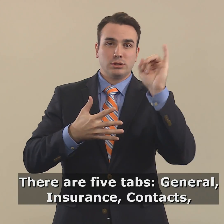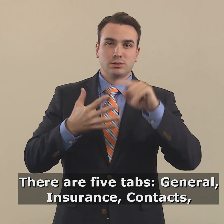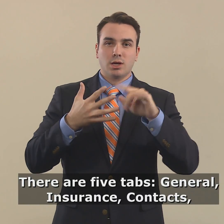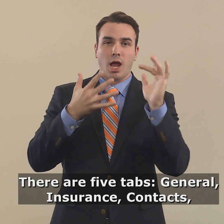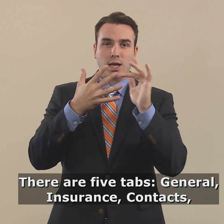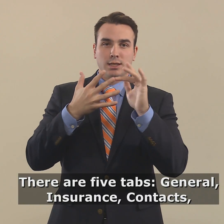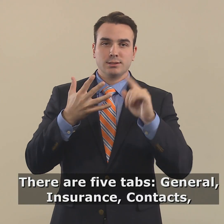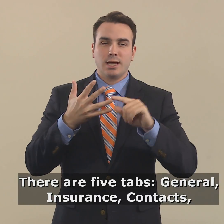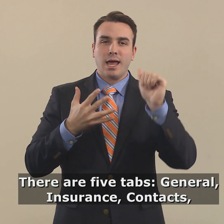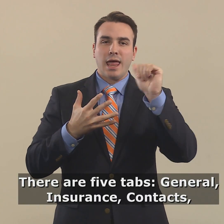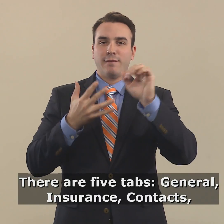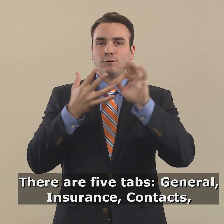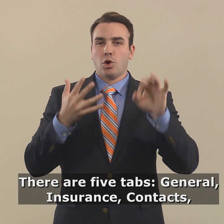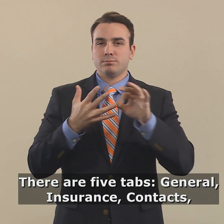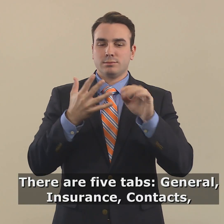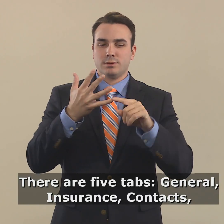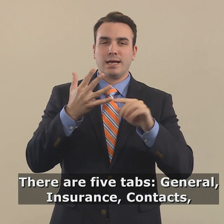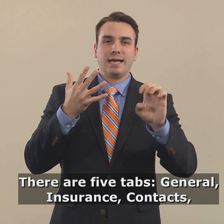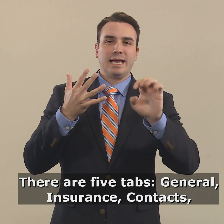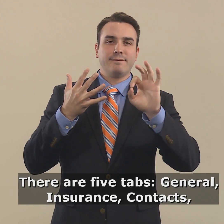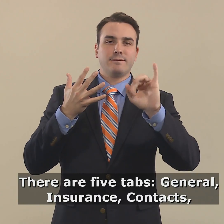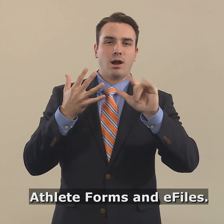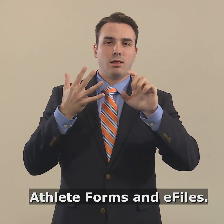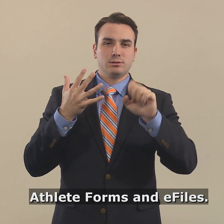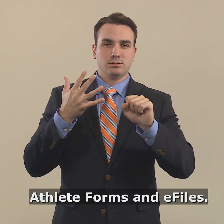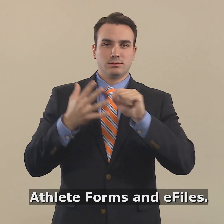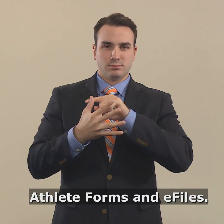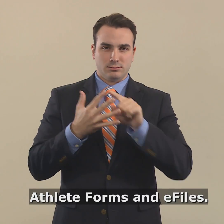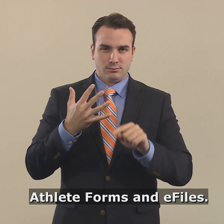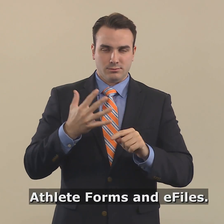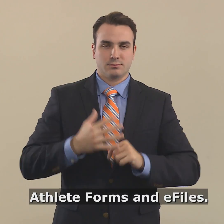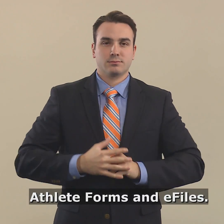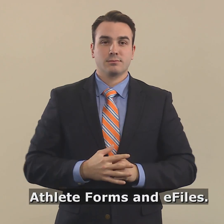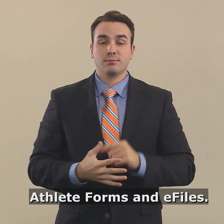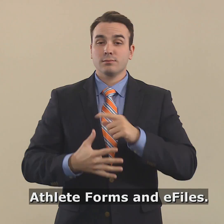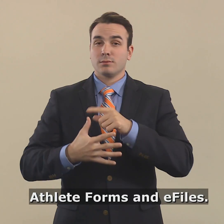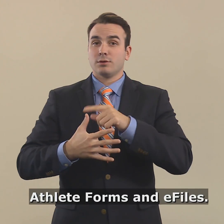General, Insurance, Contacts, Athlete Forms, and E-Files.